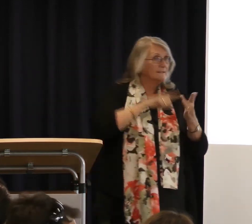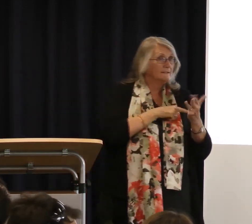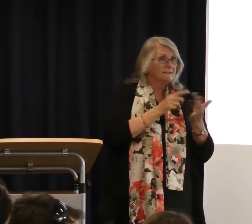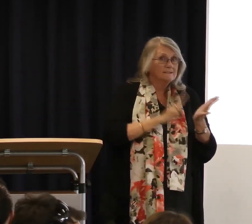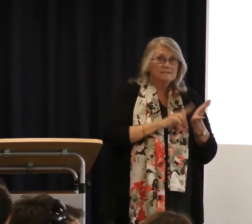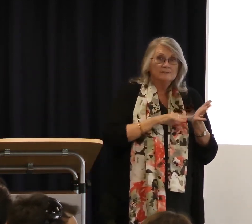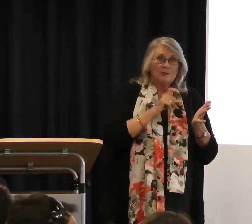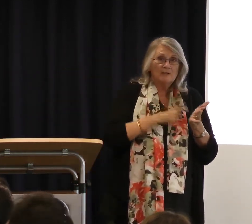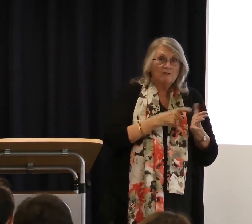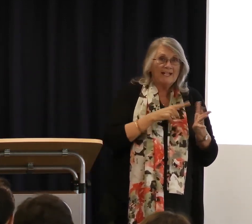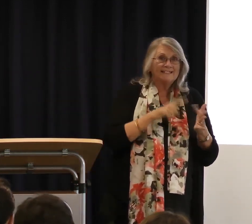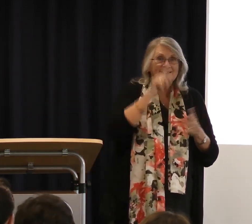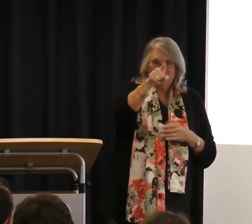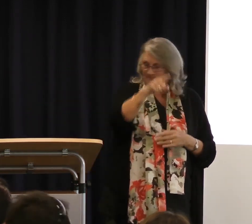And the committee comrade was,